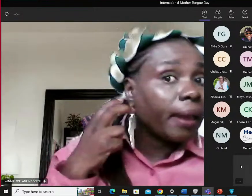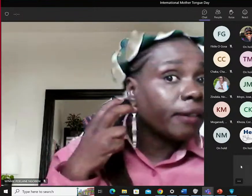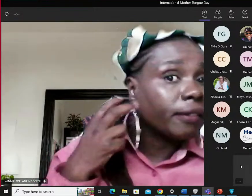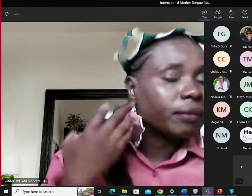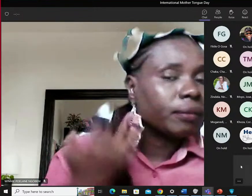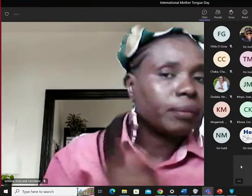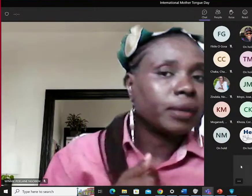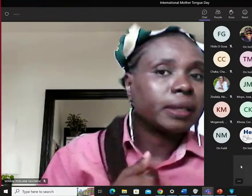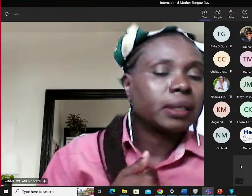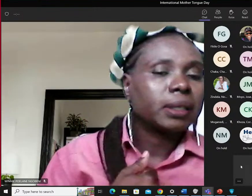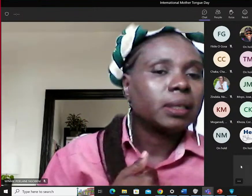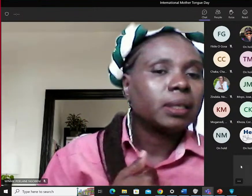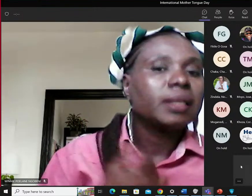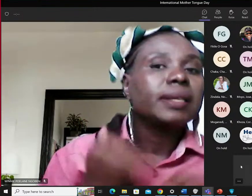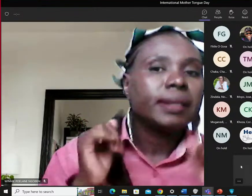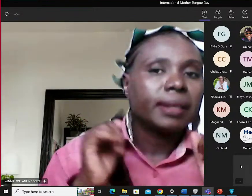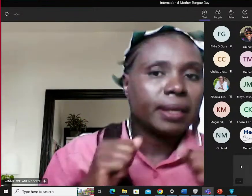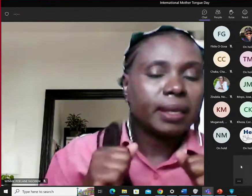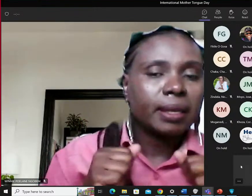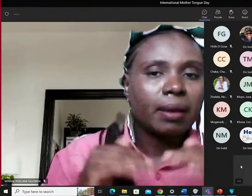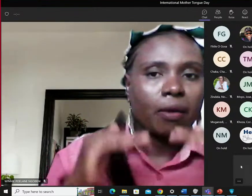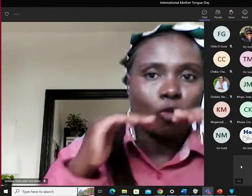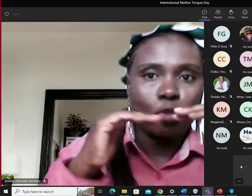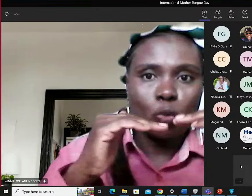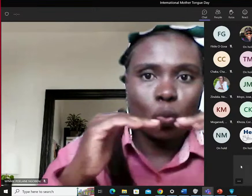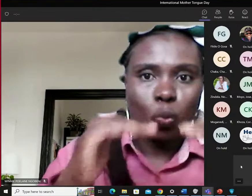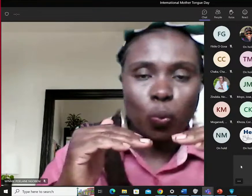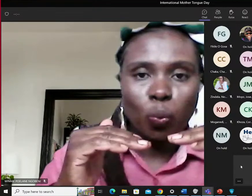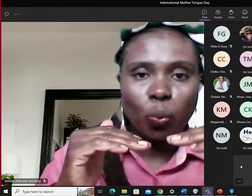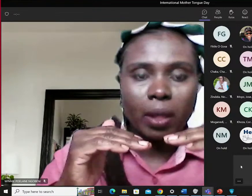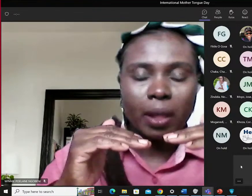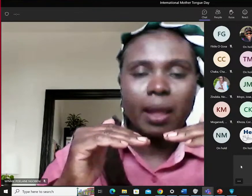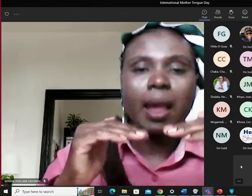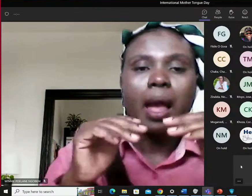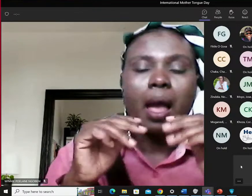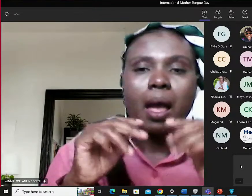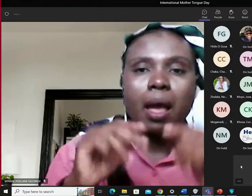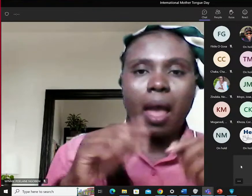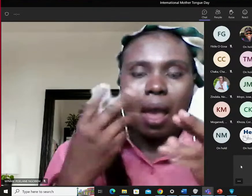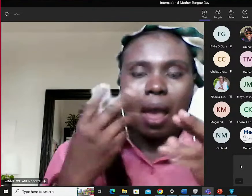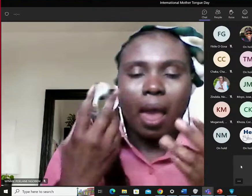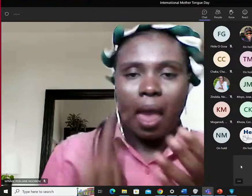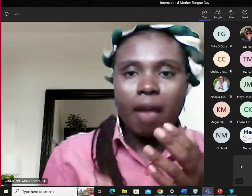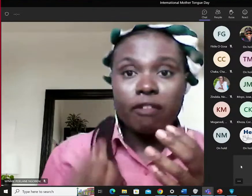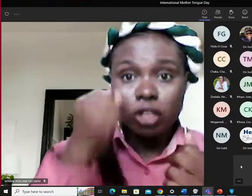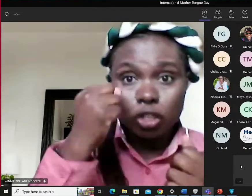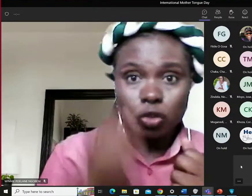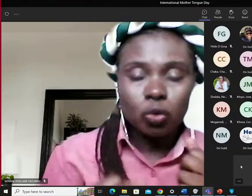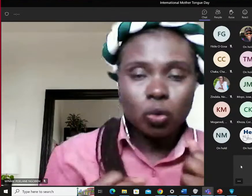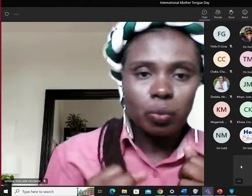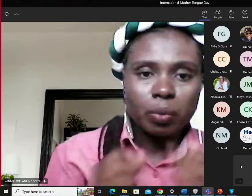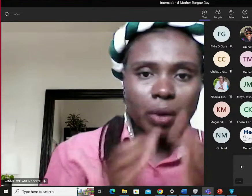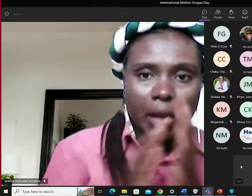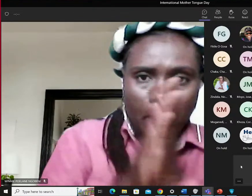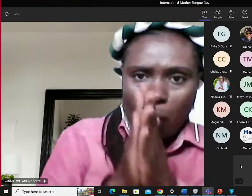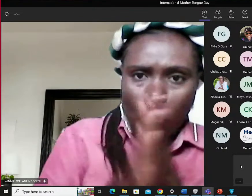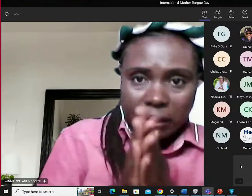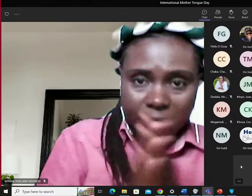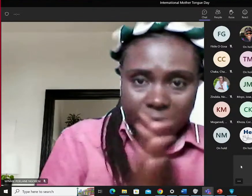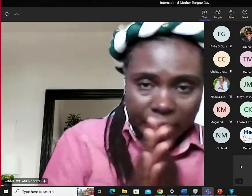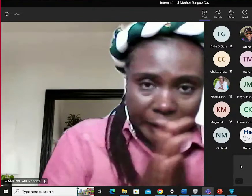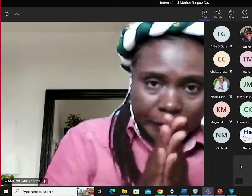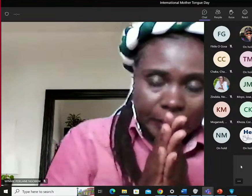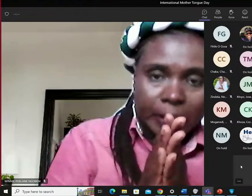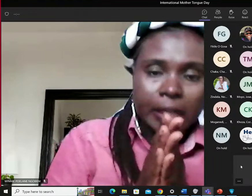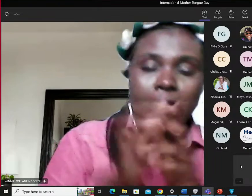And then parallel medium of instruction should be encouraged, and students given